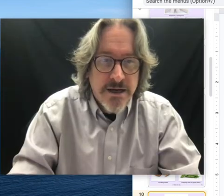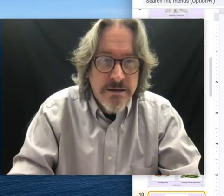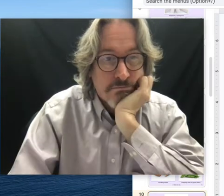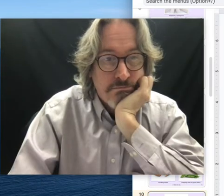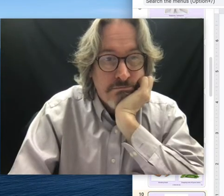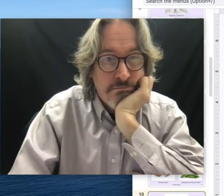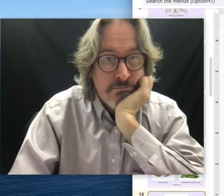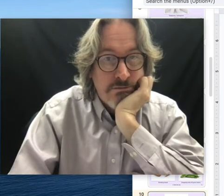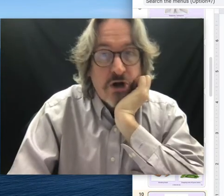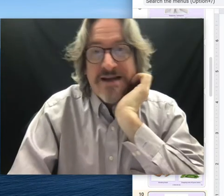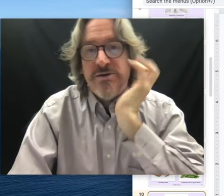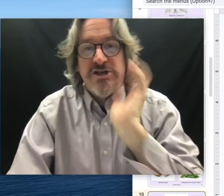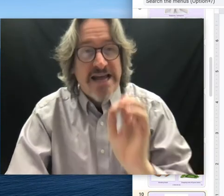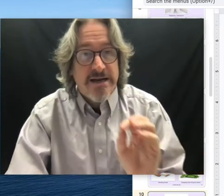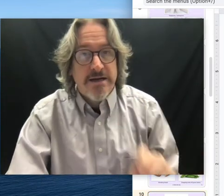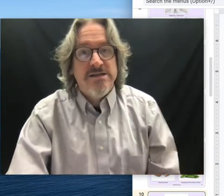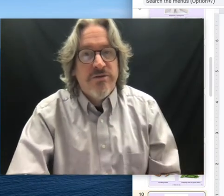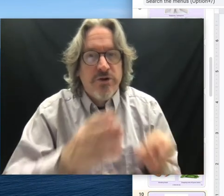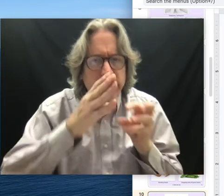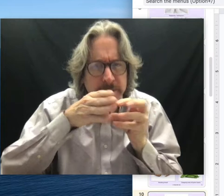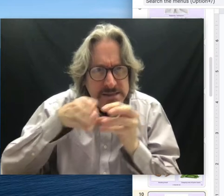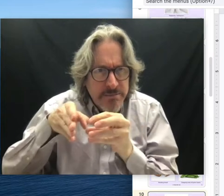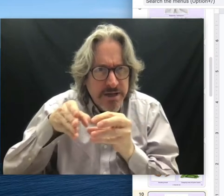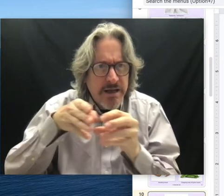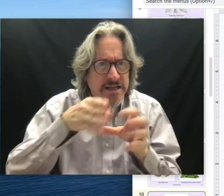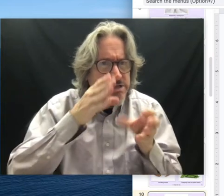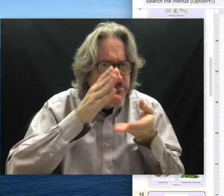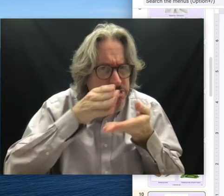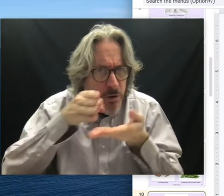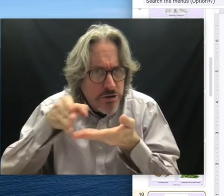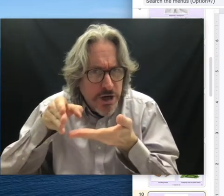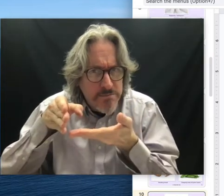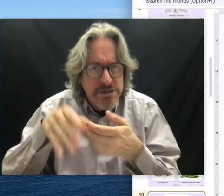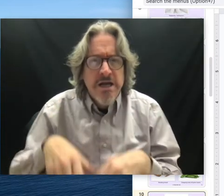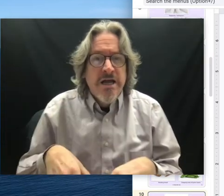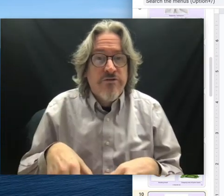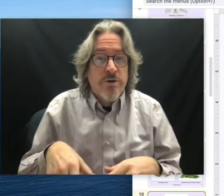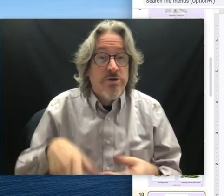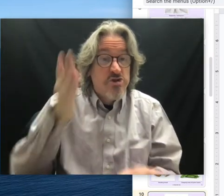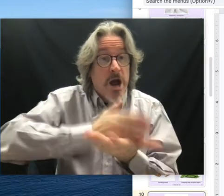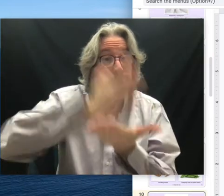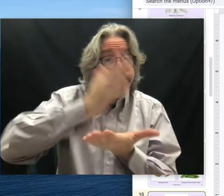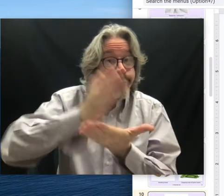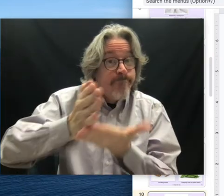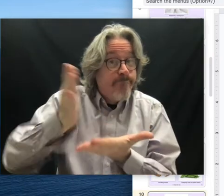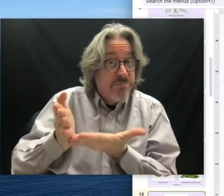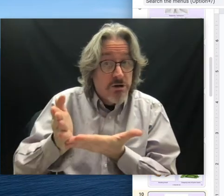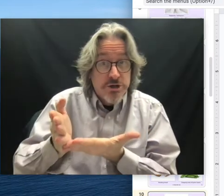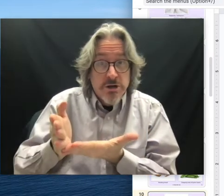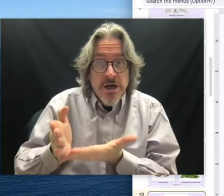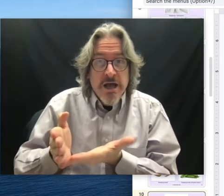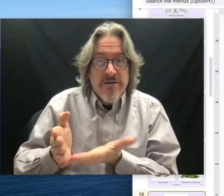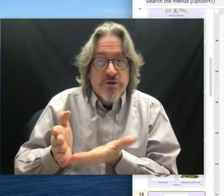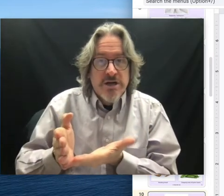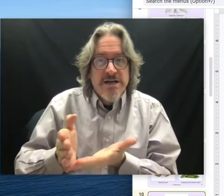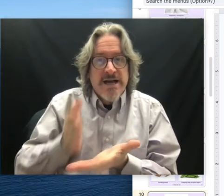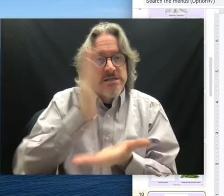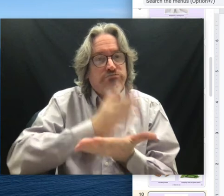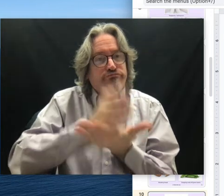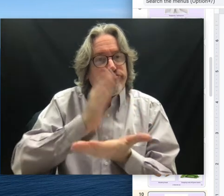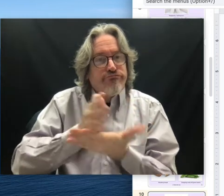add in. Okay, so I just added in. So if you're going to mince something, it's smaller chops. If you're going to chop, larger. And if you're